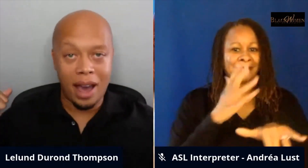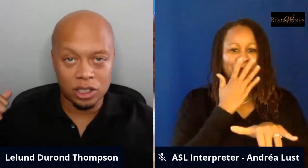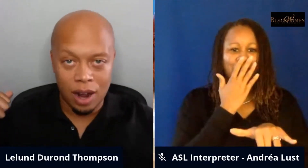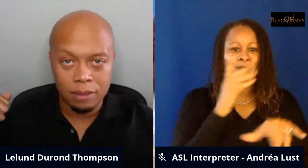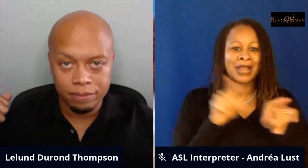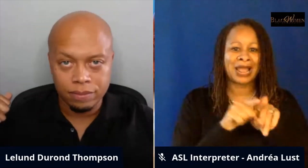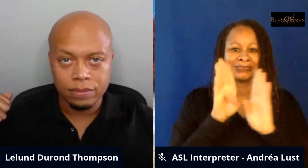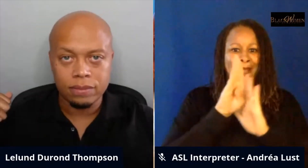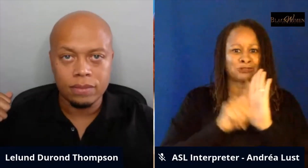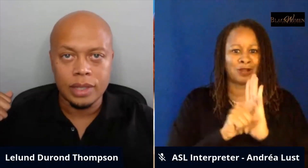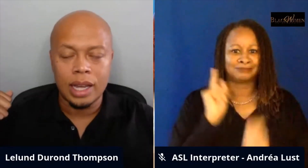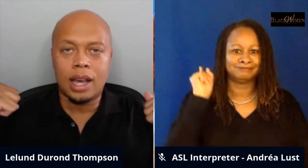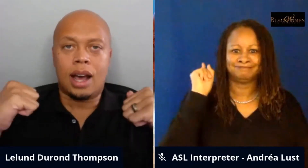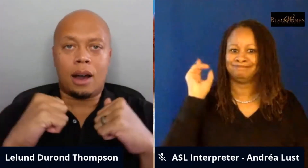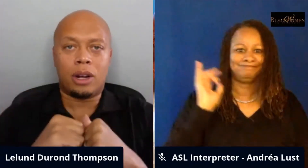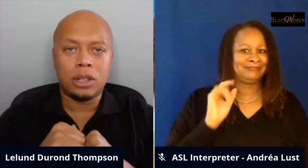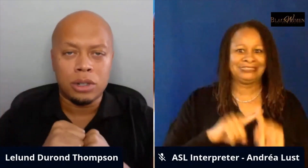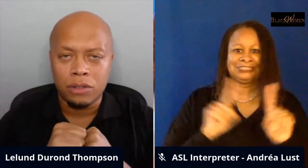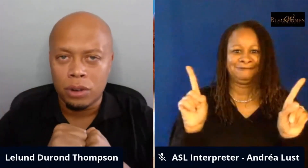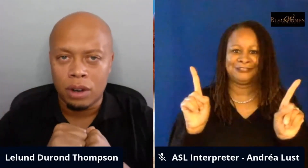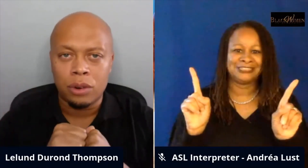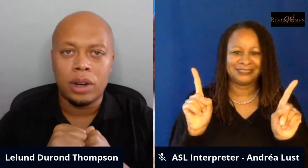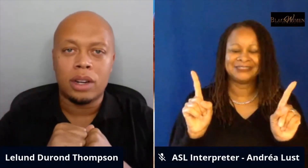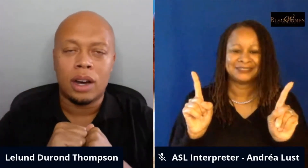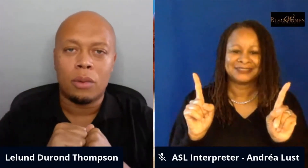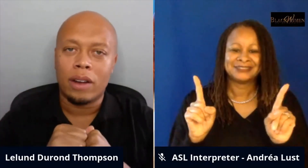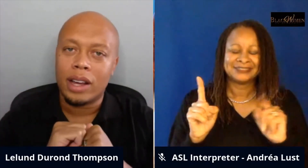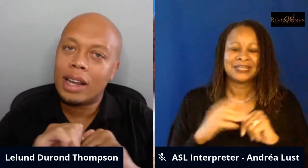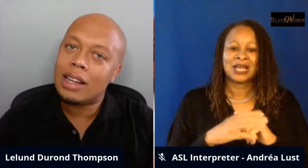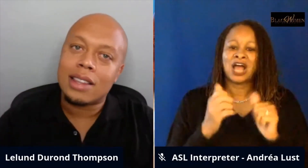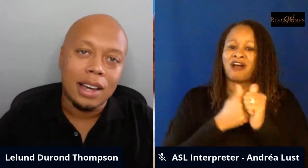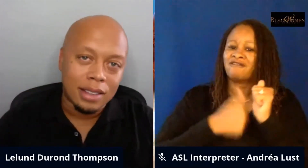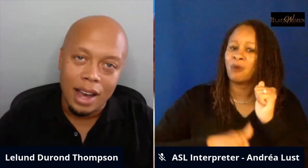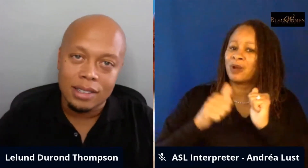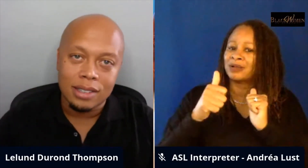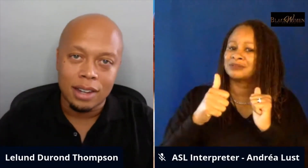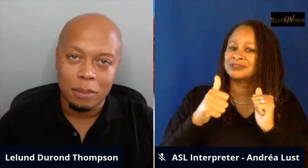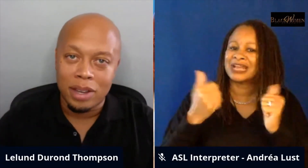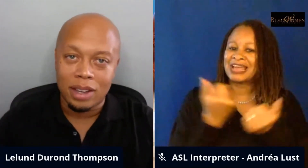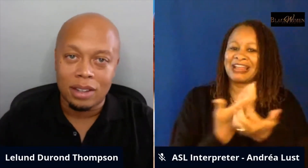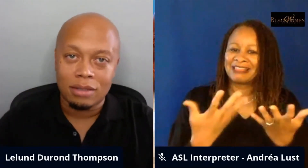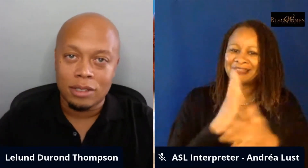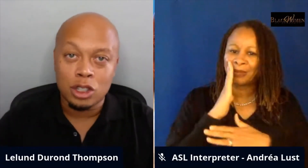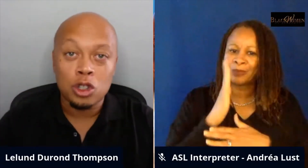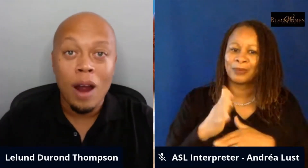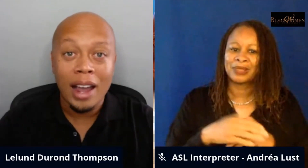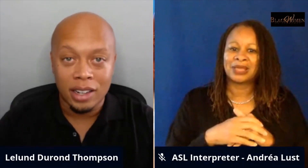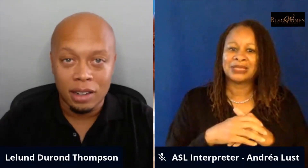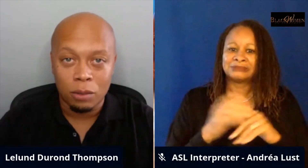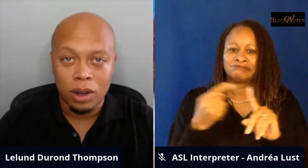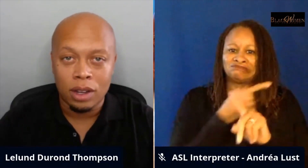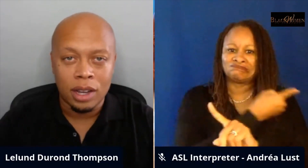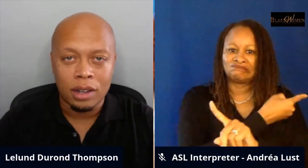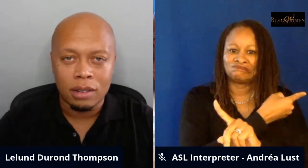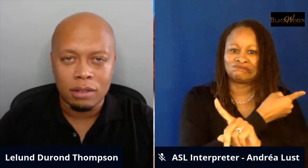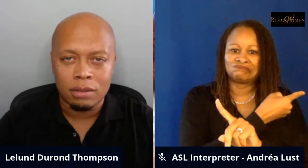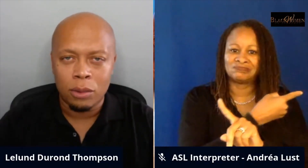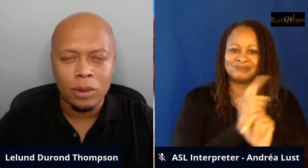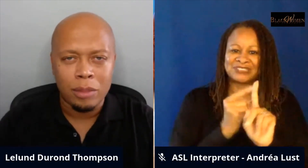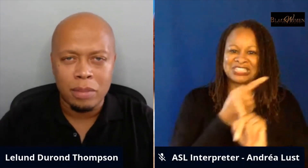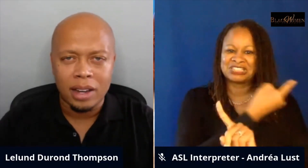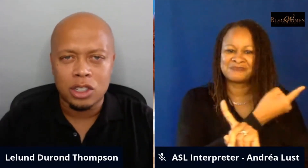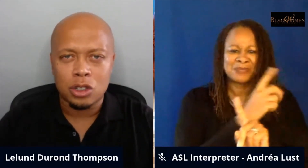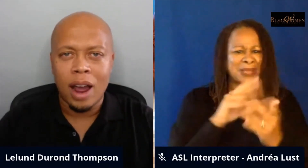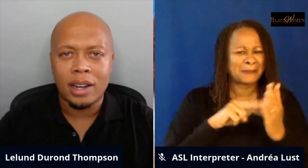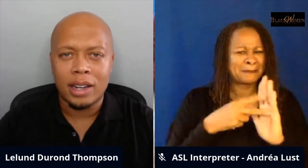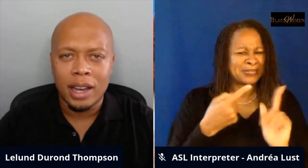my backdrop. I would also avoid wearing anything that's going to be distracting. What do I